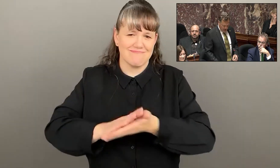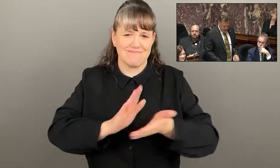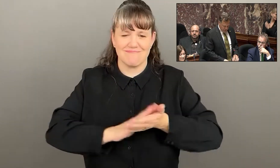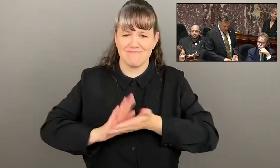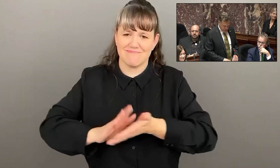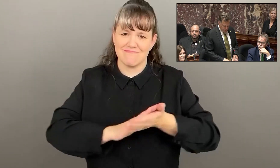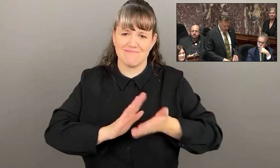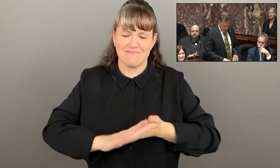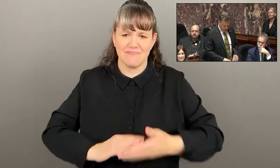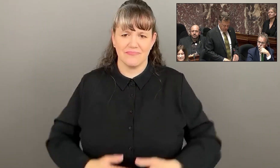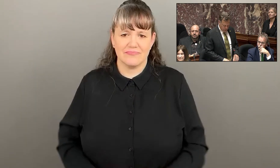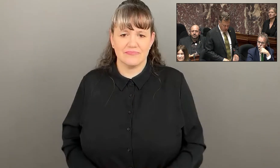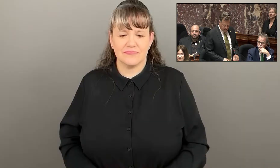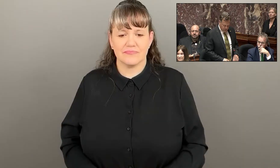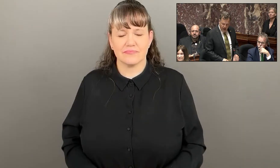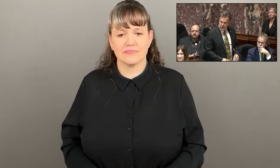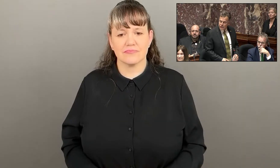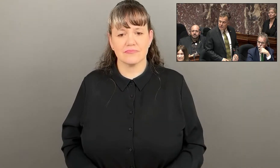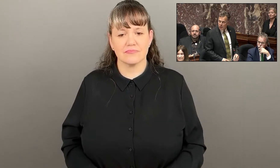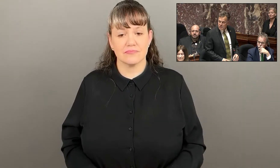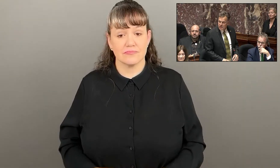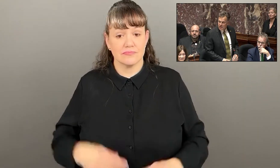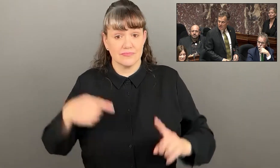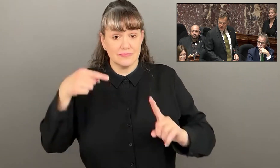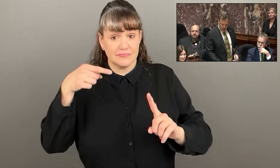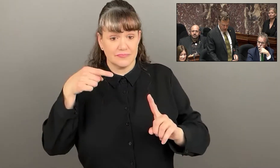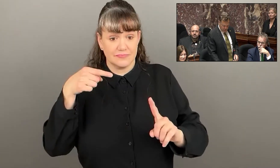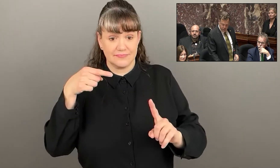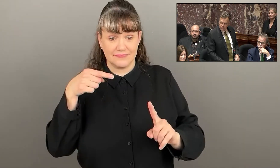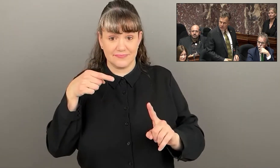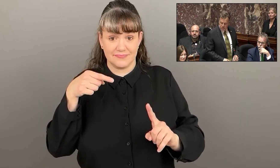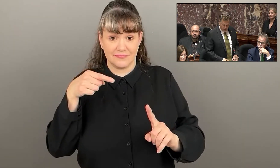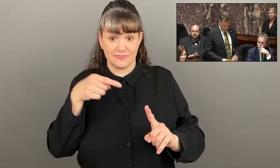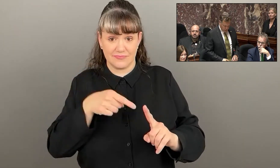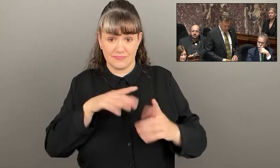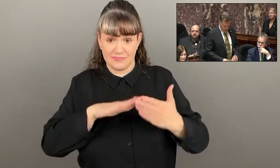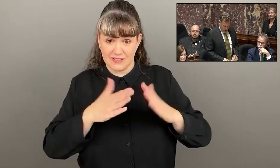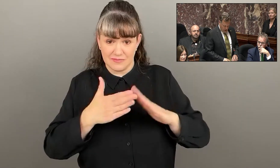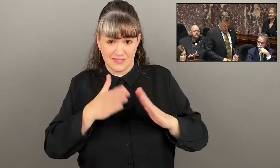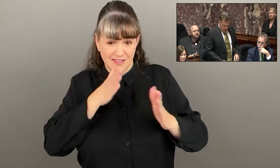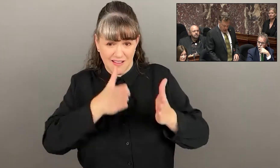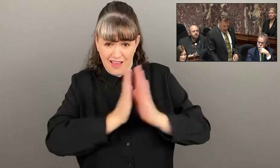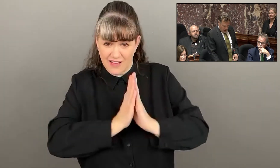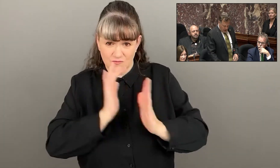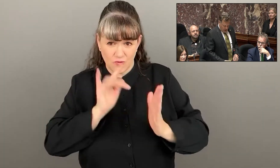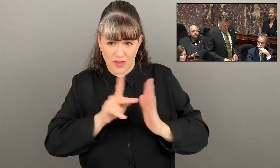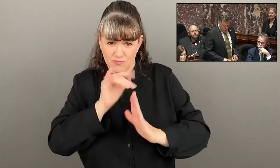The fact is, Mr. Speaker, this community never asked for this project, and it's not in its vision of the future.